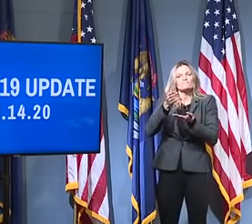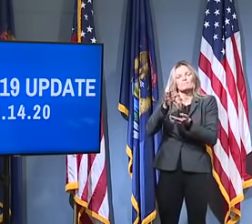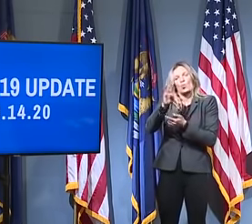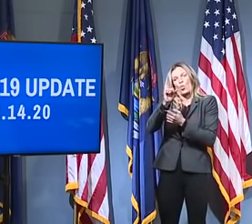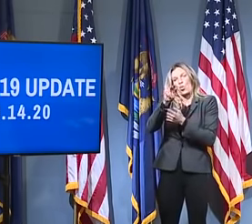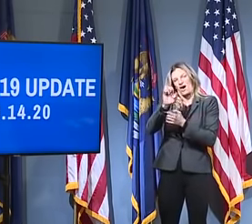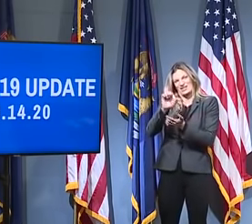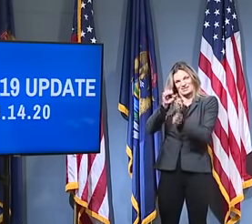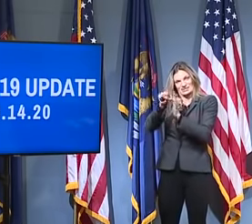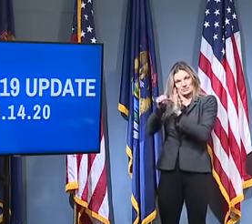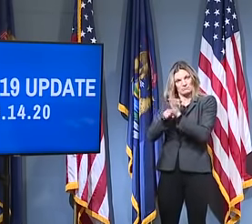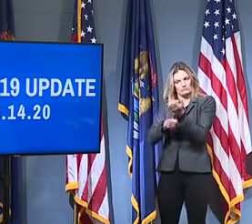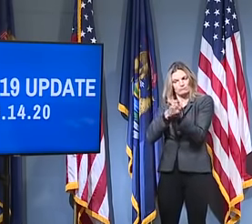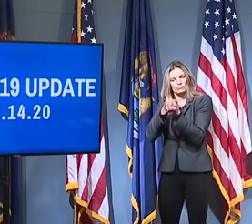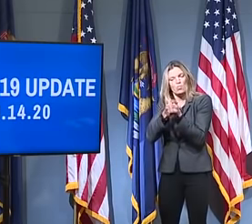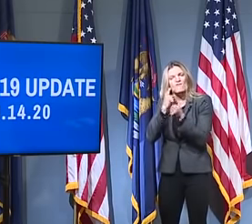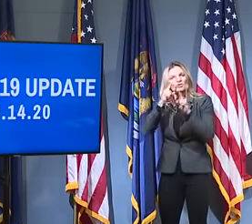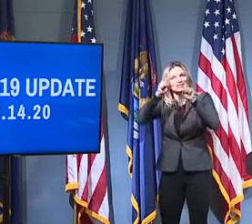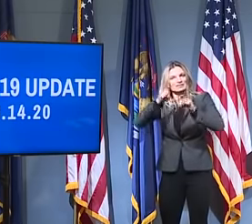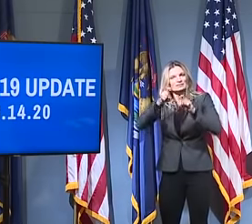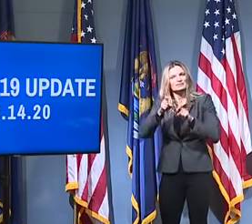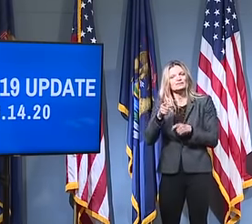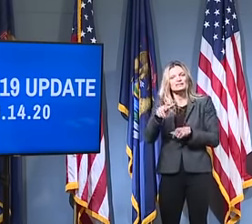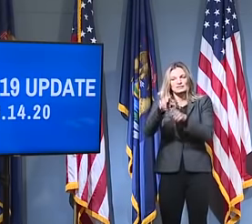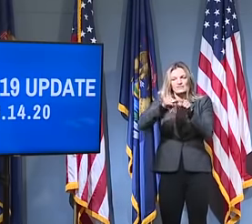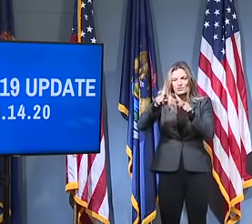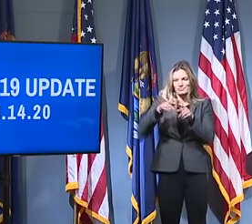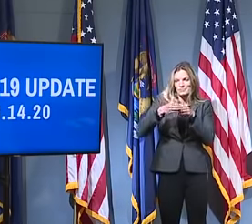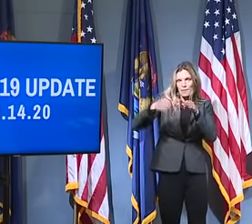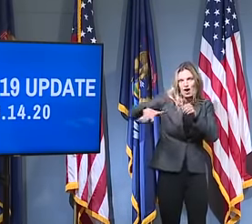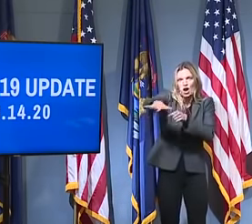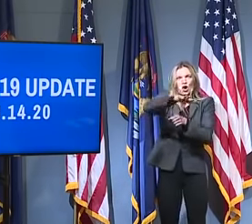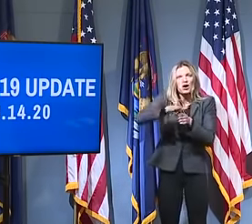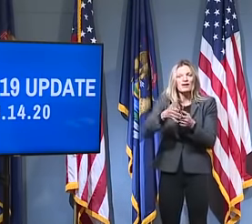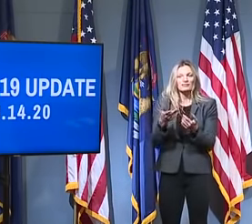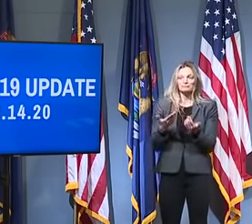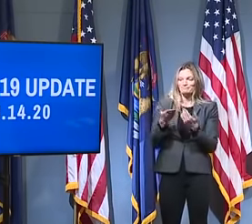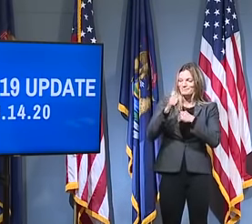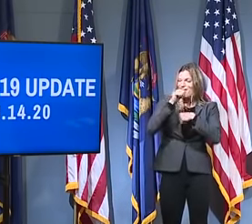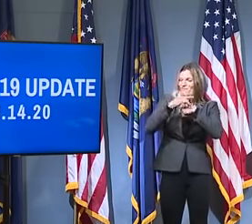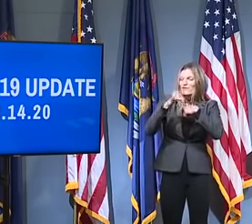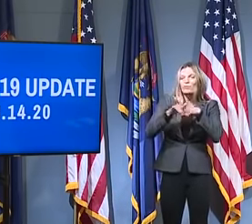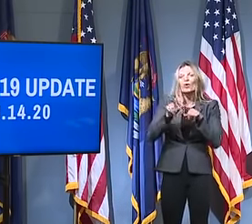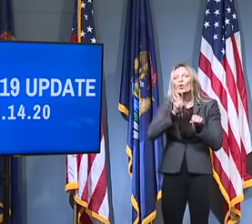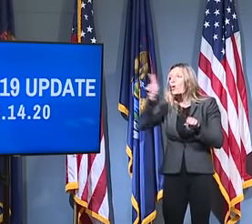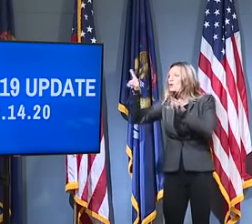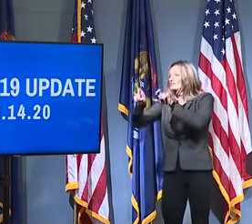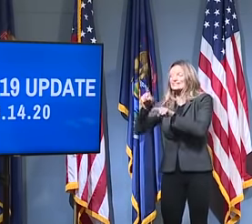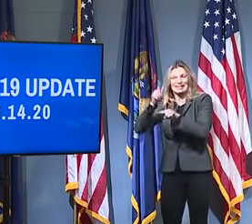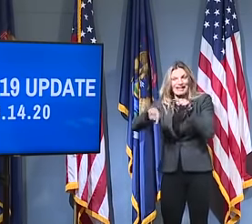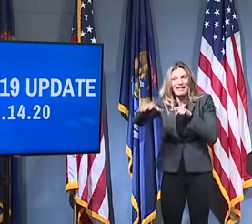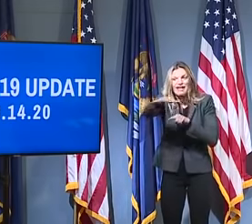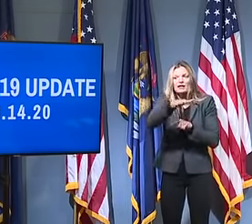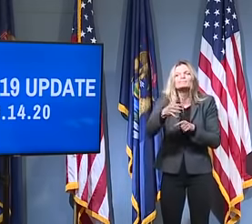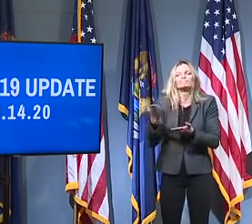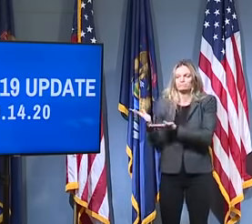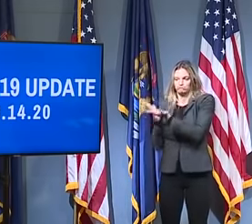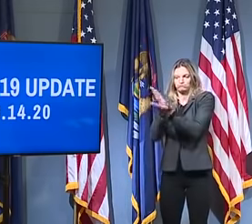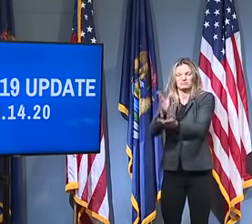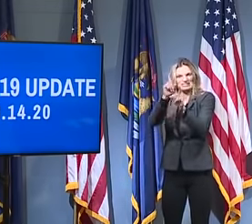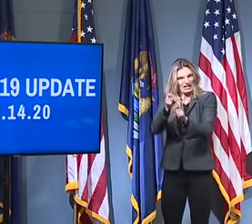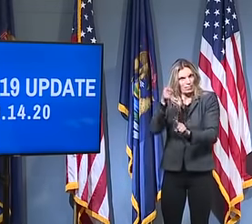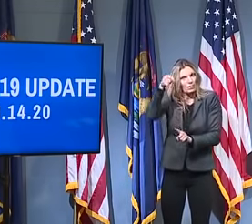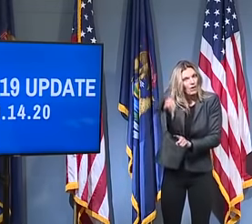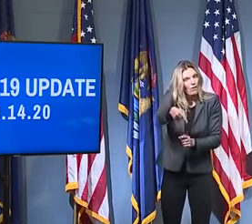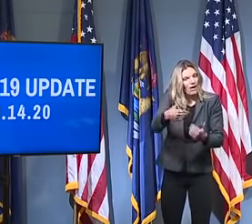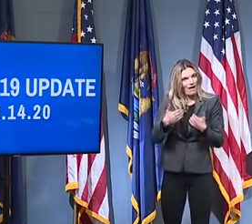neighborhoods, inside and outside of their homes. We capitalized on the interactions between residents and healthcare providers to connect people with